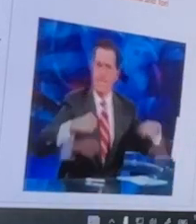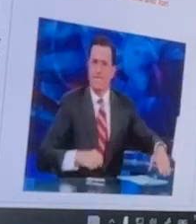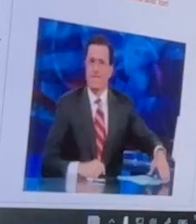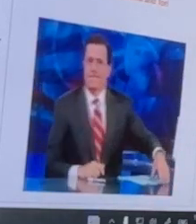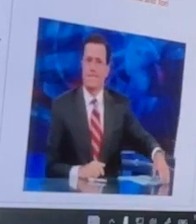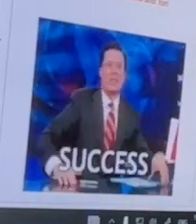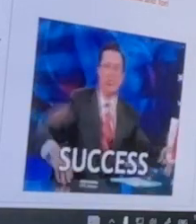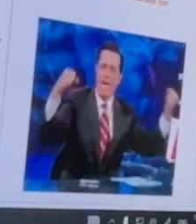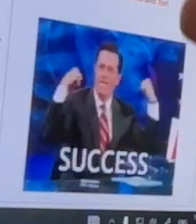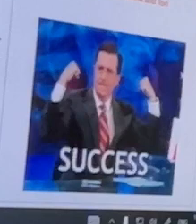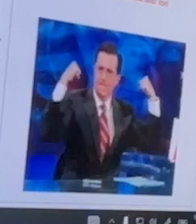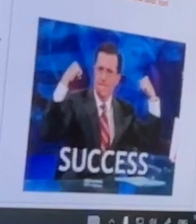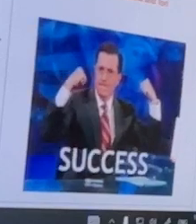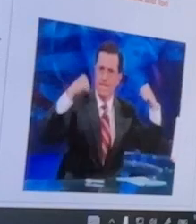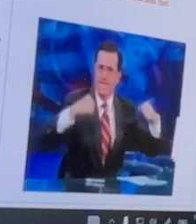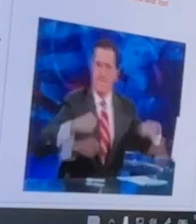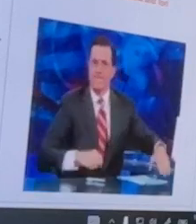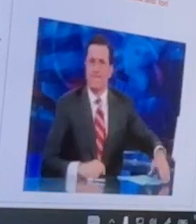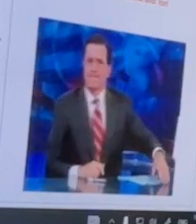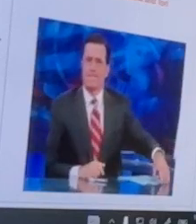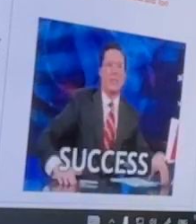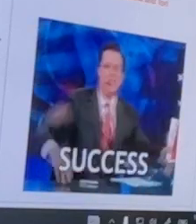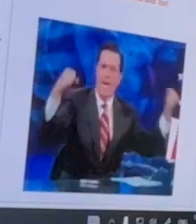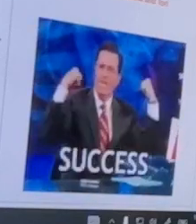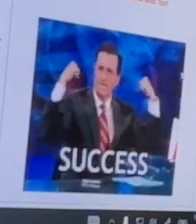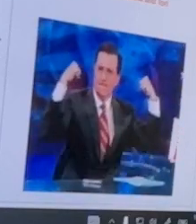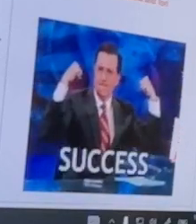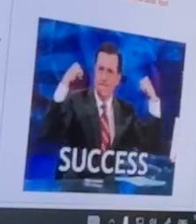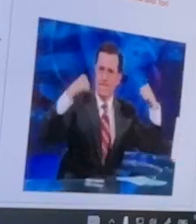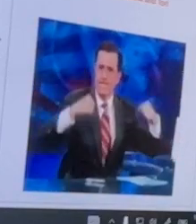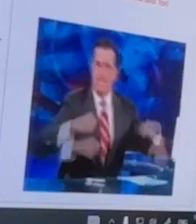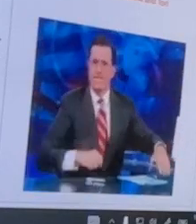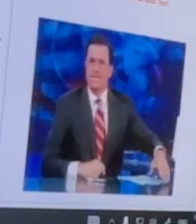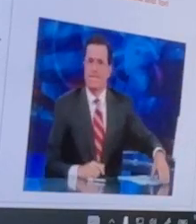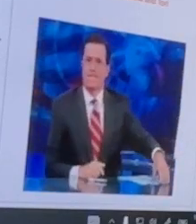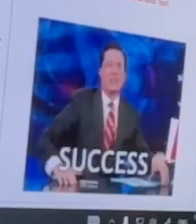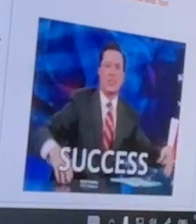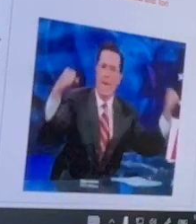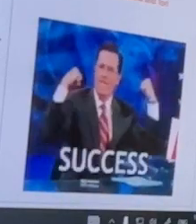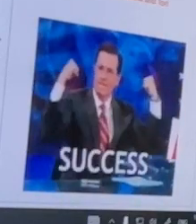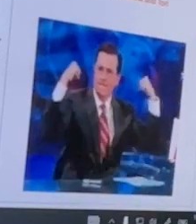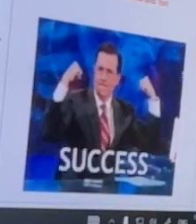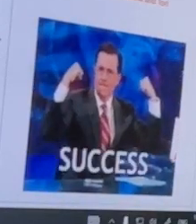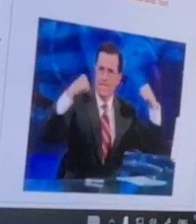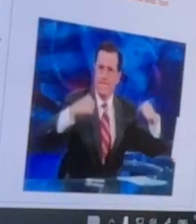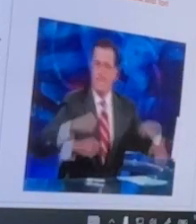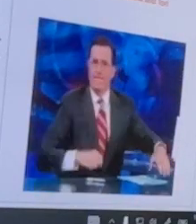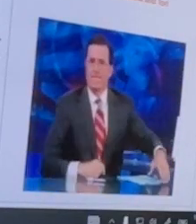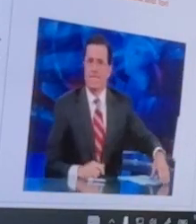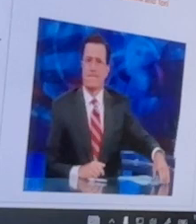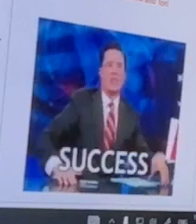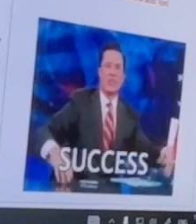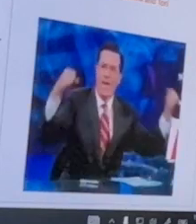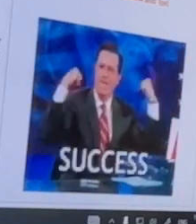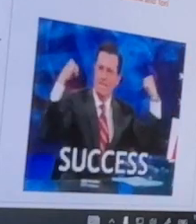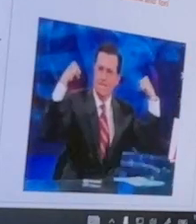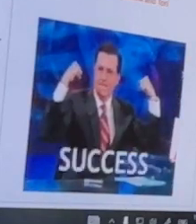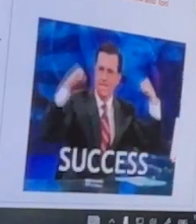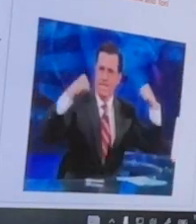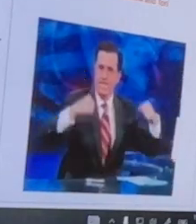to voice. It is not your opportunity necessarily to listen and critique what they're doing unless